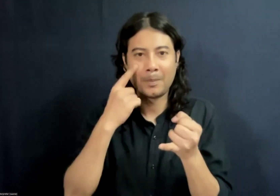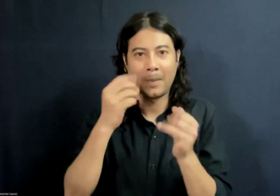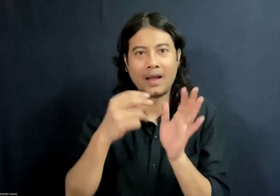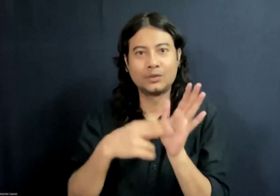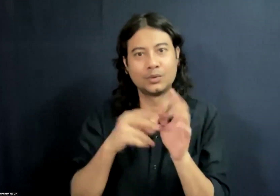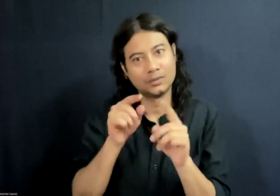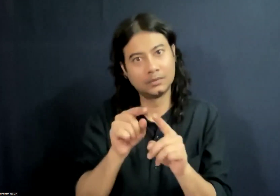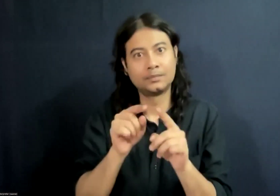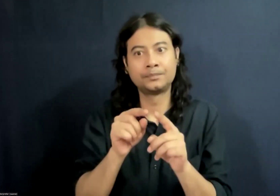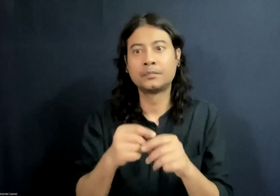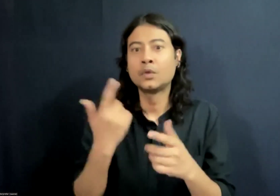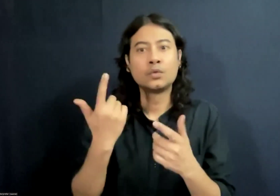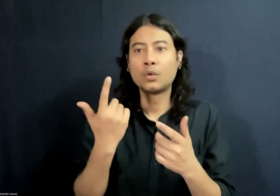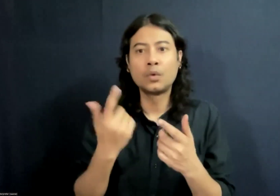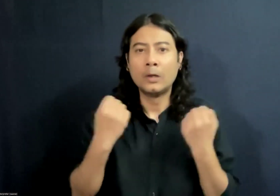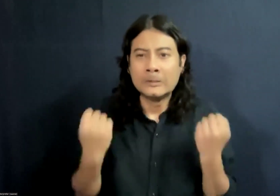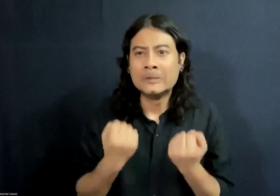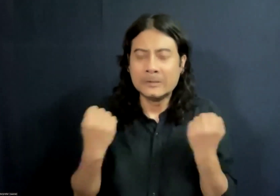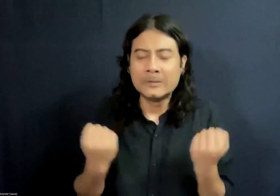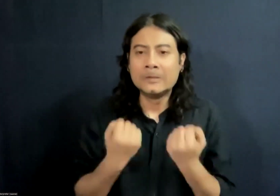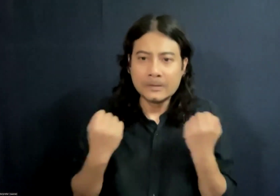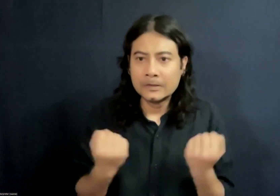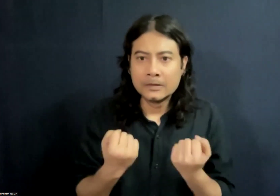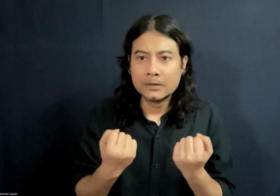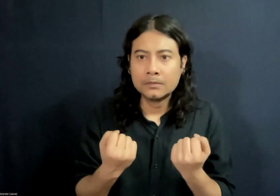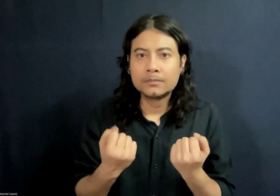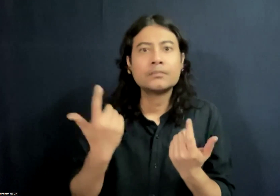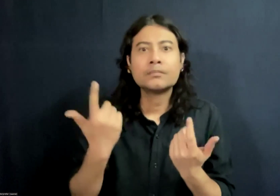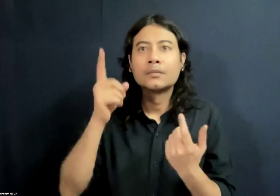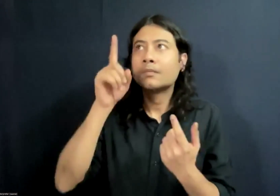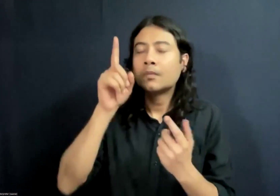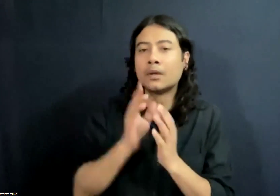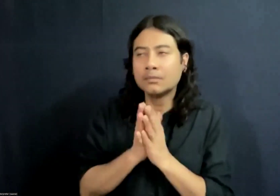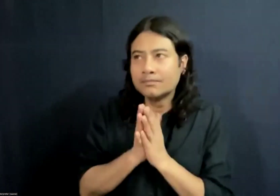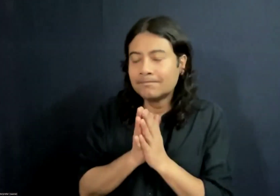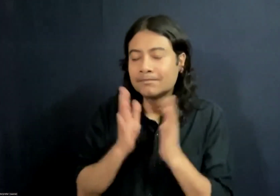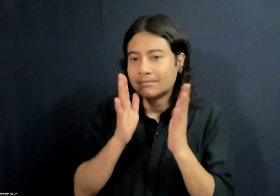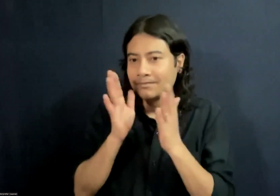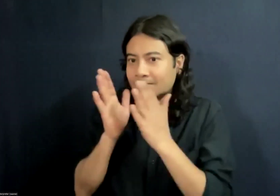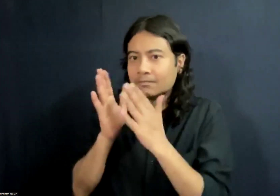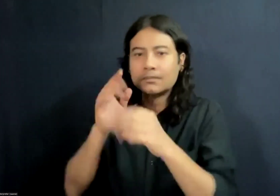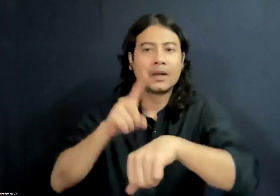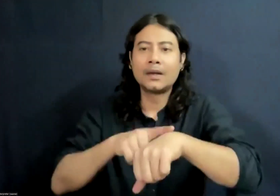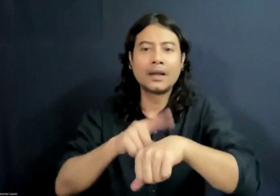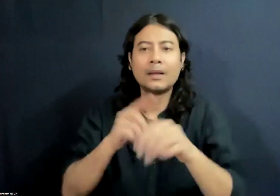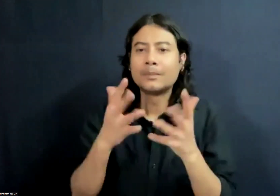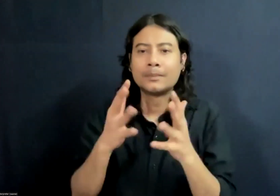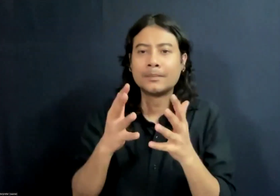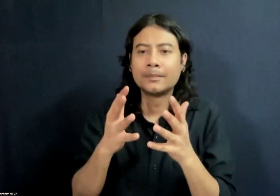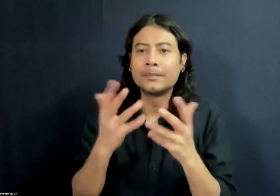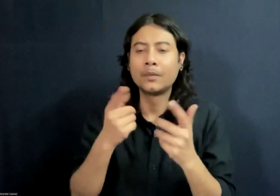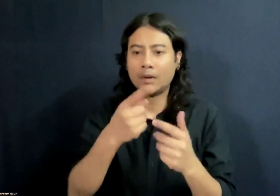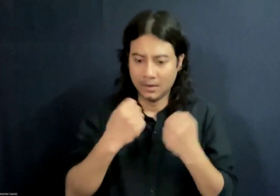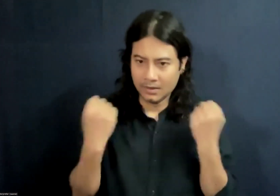His, his entire life, he's busy in earning money and attaining a big status in life.